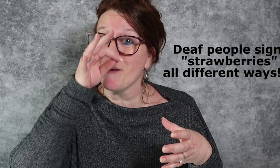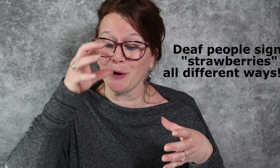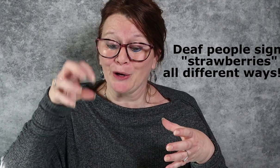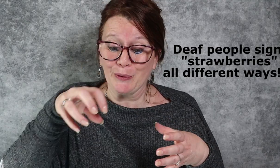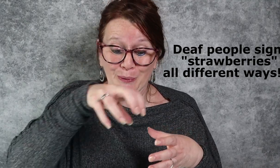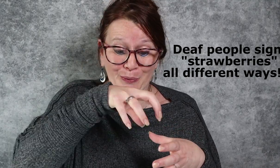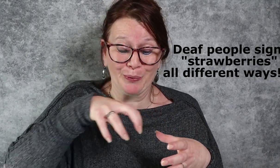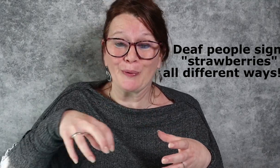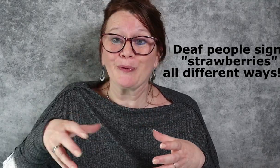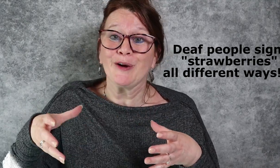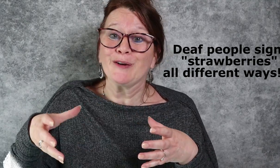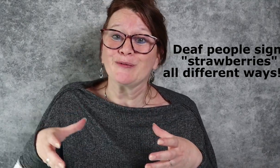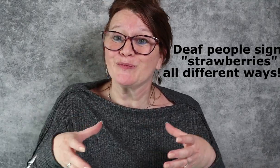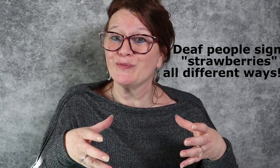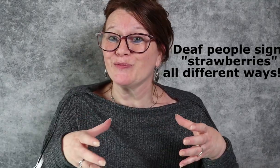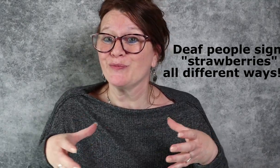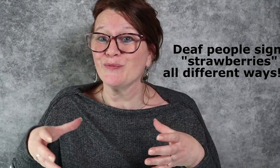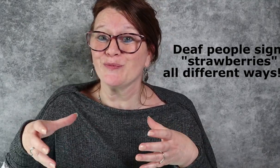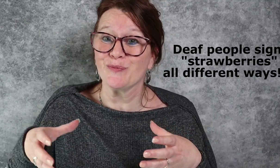So this box has strawberries.